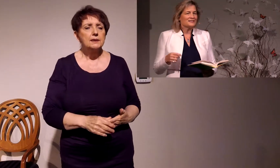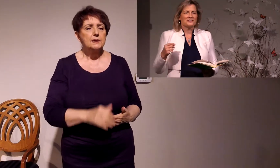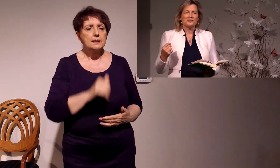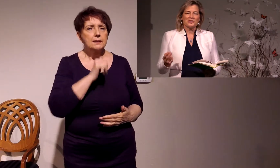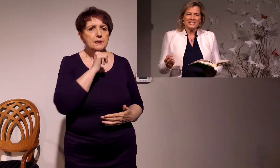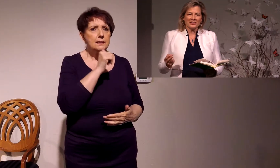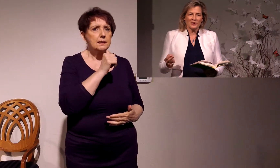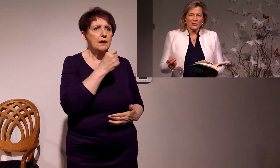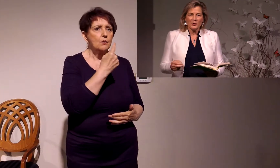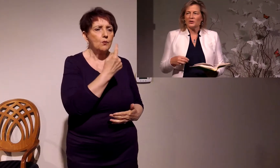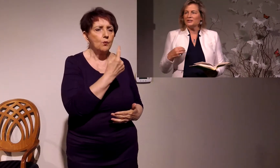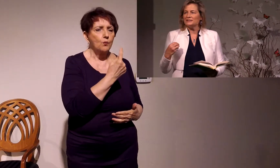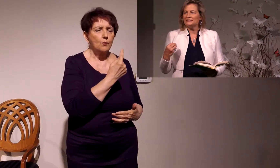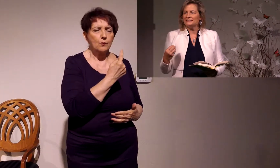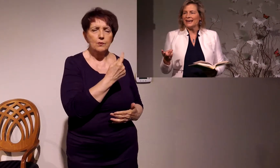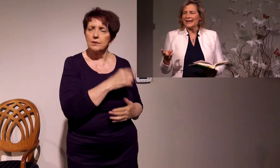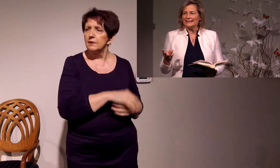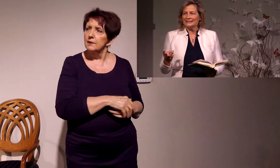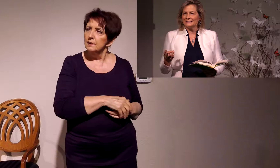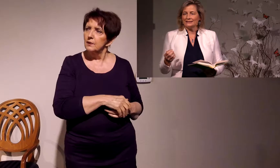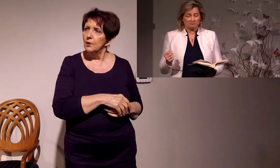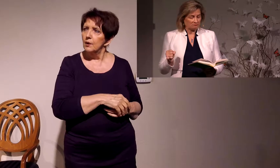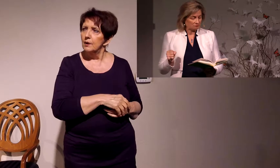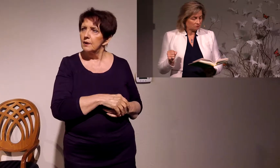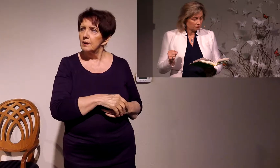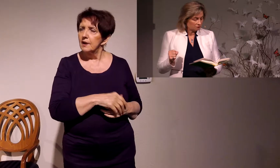one single day.